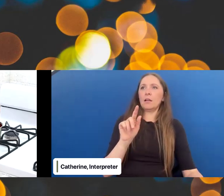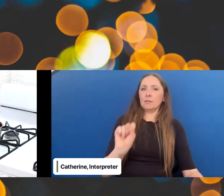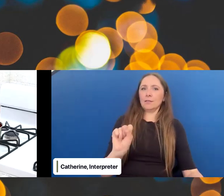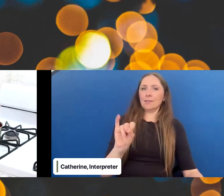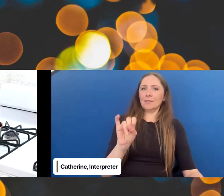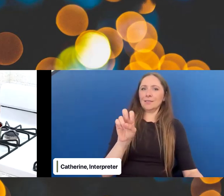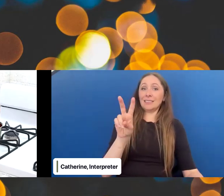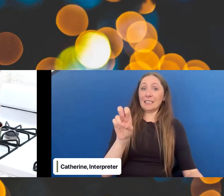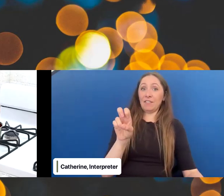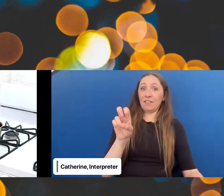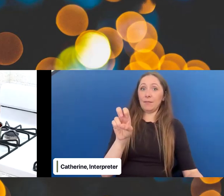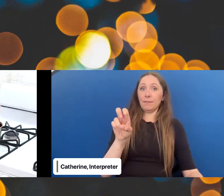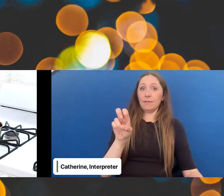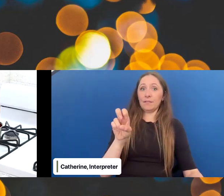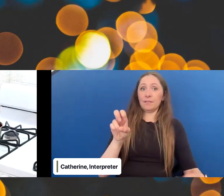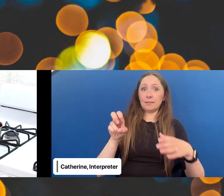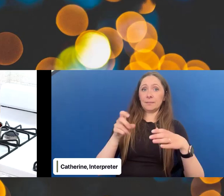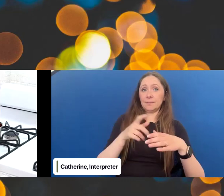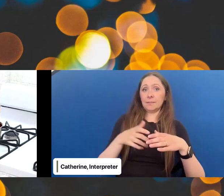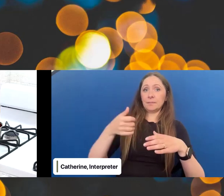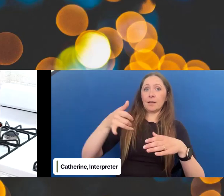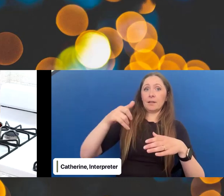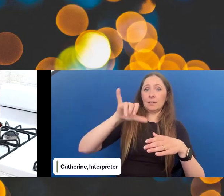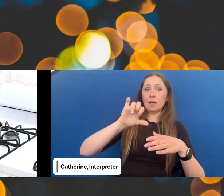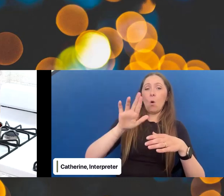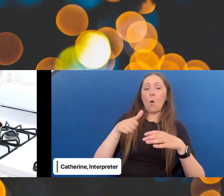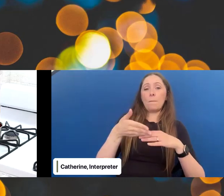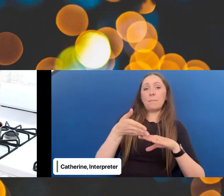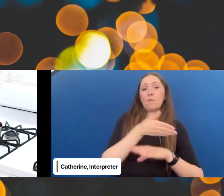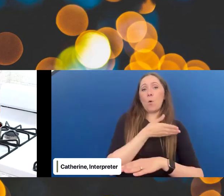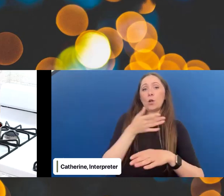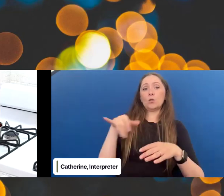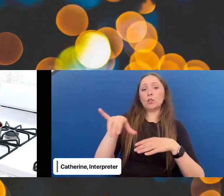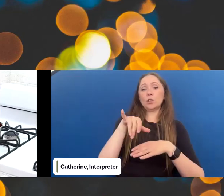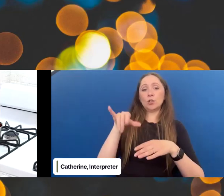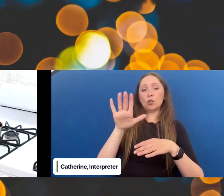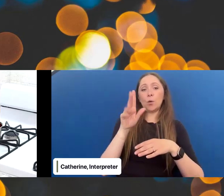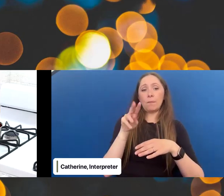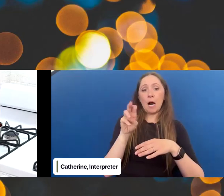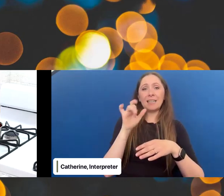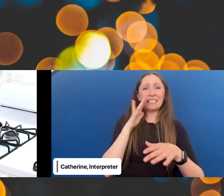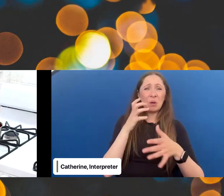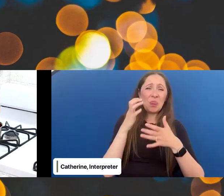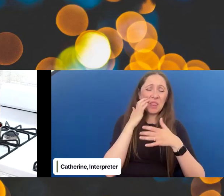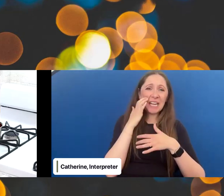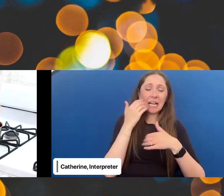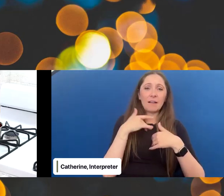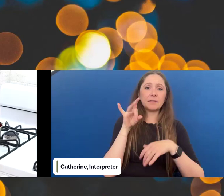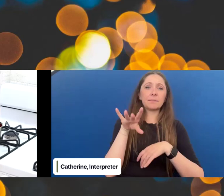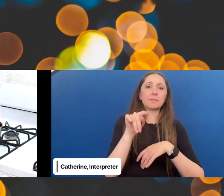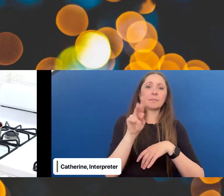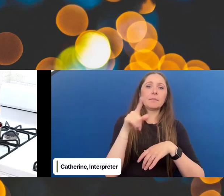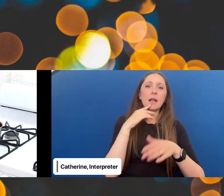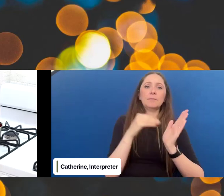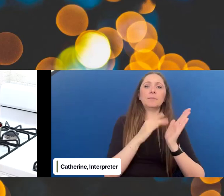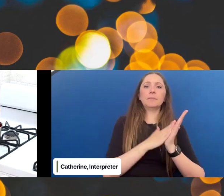before you pass it through the sieve, or before you top your pie, if it's too thick and gelatinous, there's a tip you can do. I wrote in the